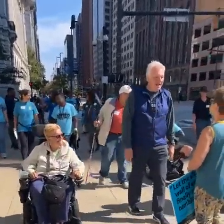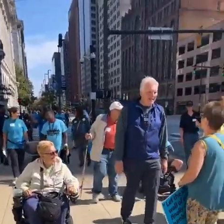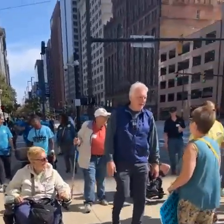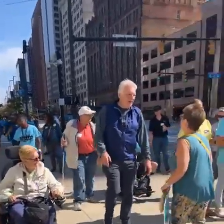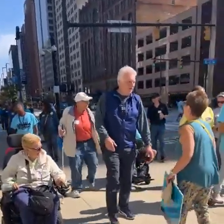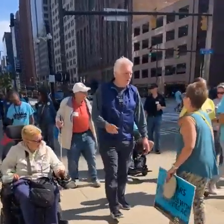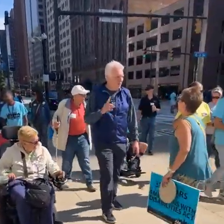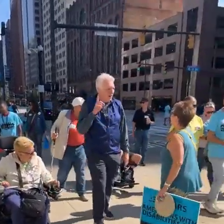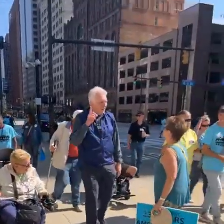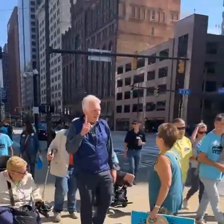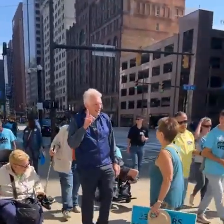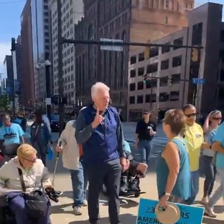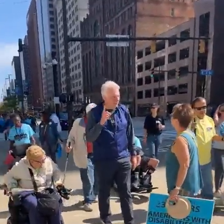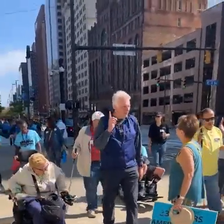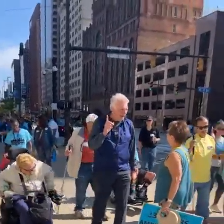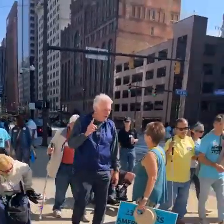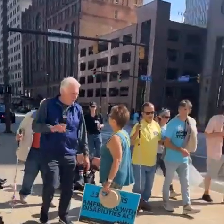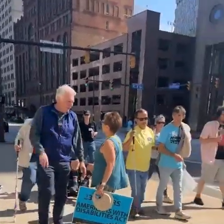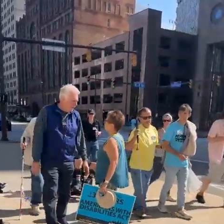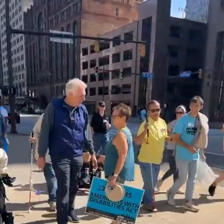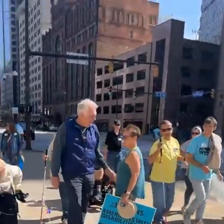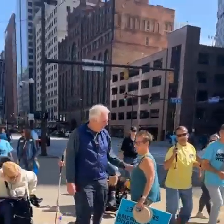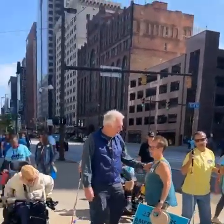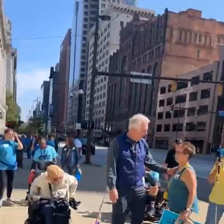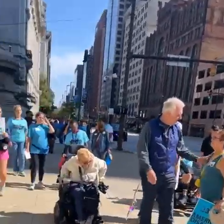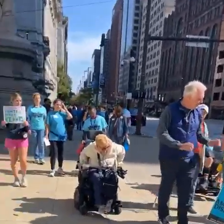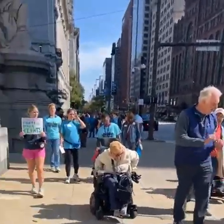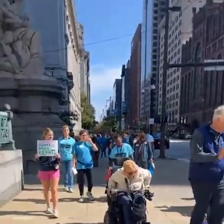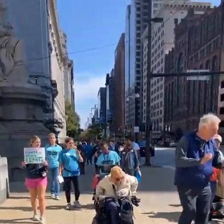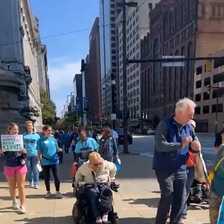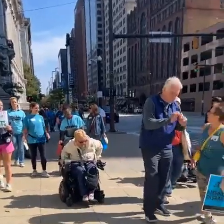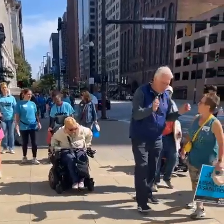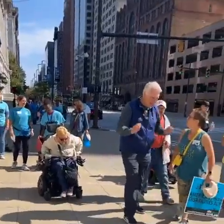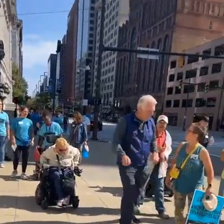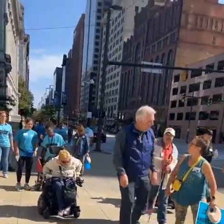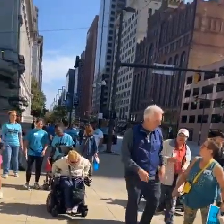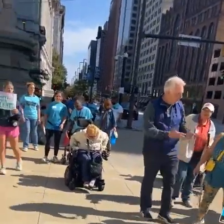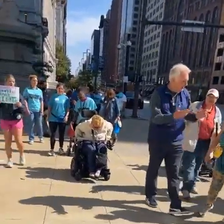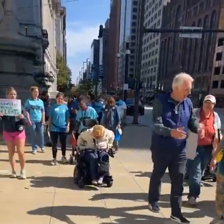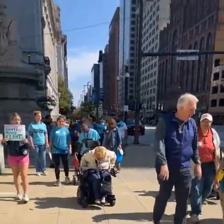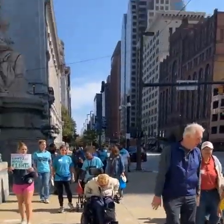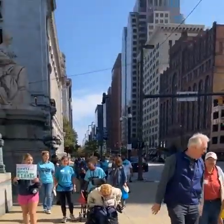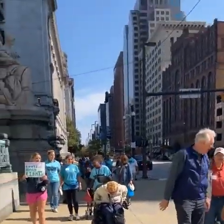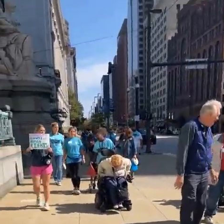exactly. Jane, anytime our door's open, I'm on the 8th floor, the counter's open. Yeah, I love to see it.